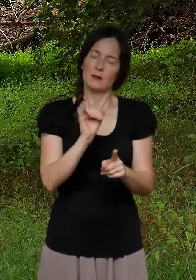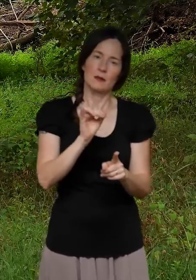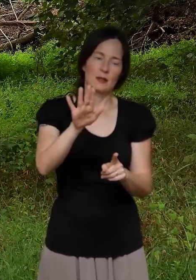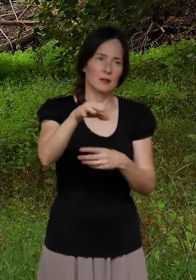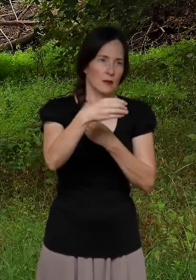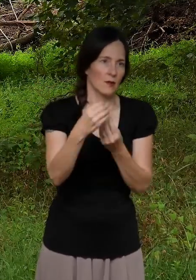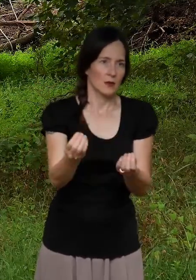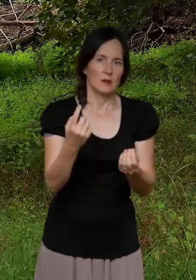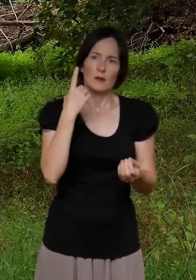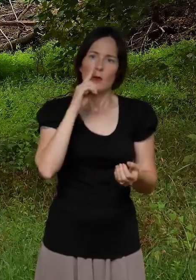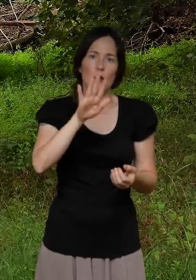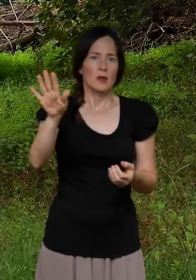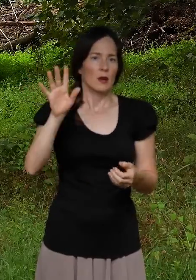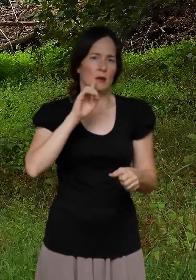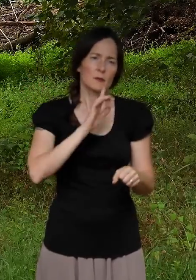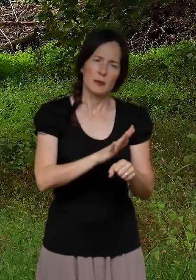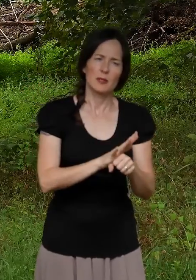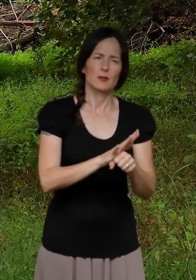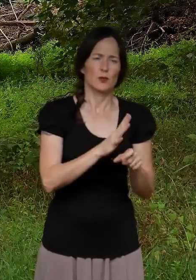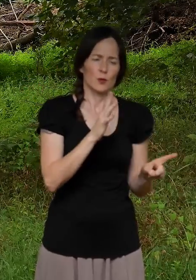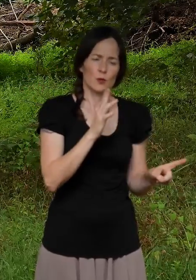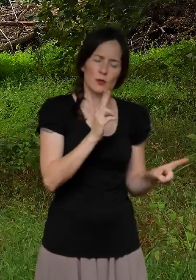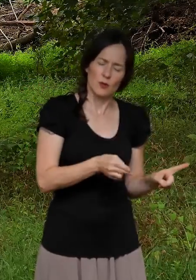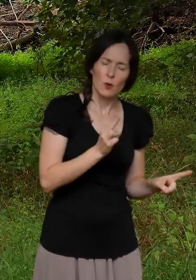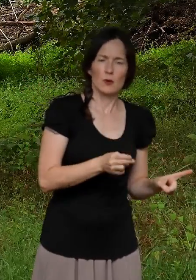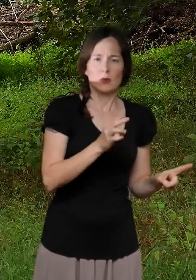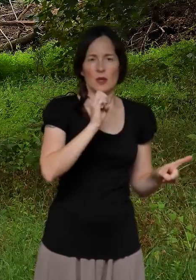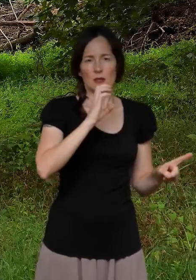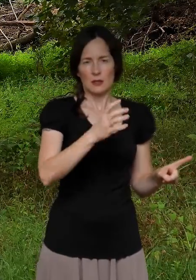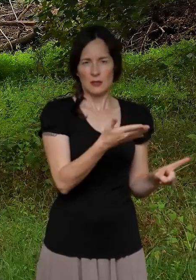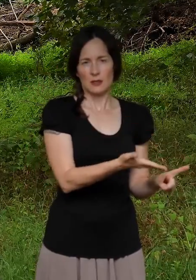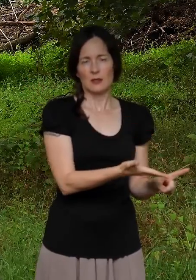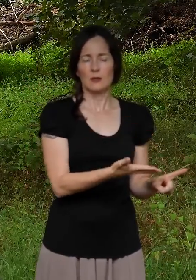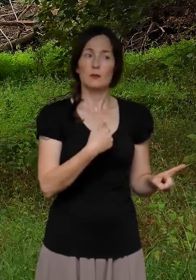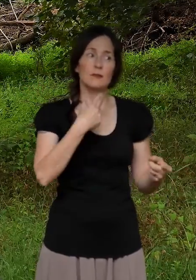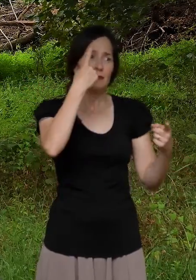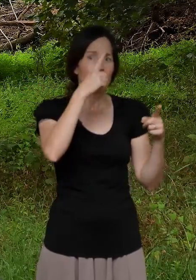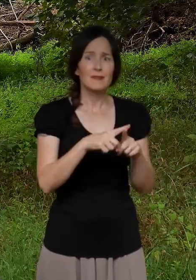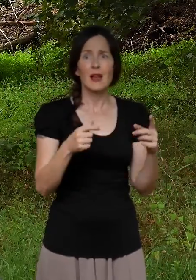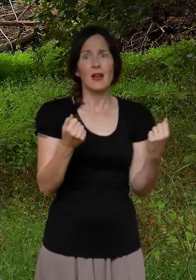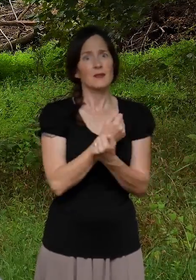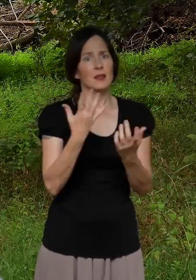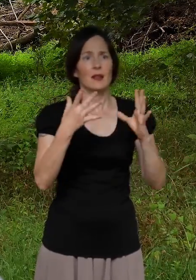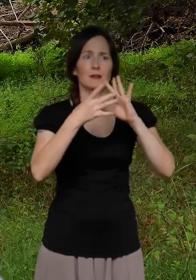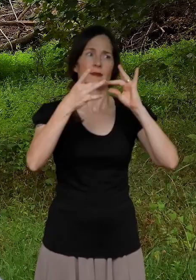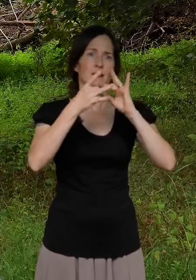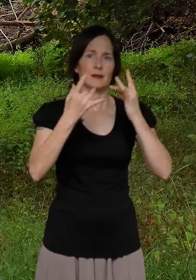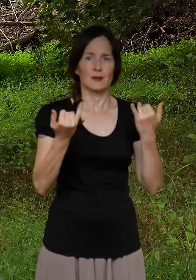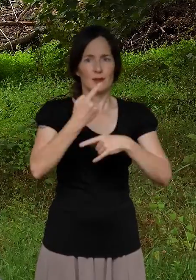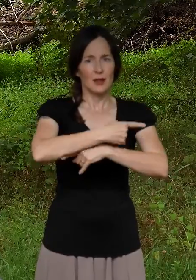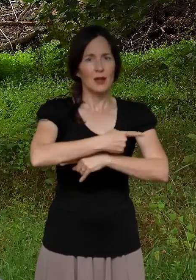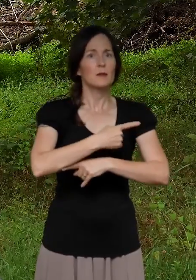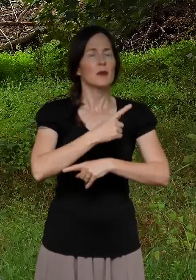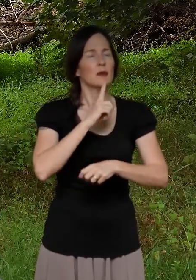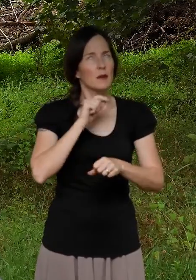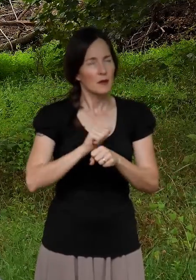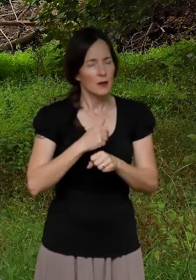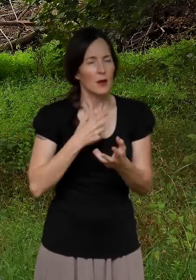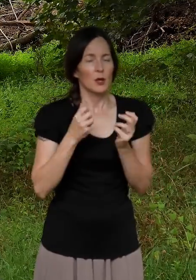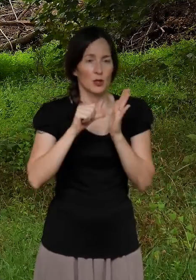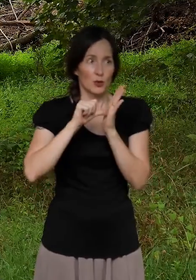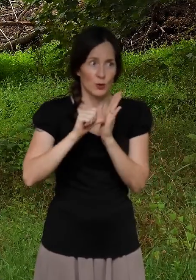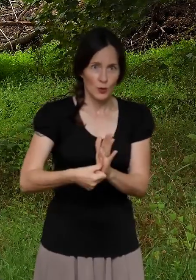is something here for everyone. Come visit, and you'll just never want to leave. Good afternoon, everyone. I want